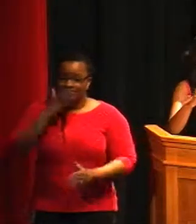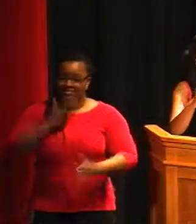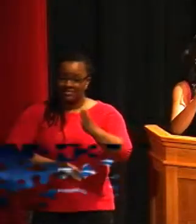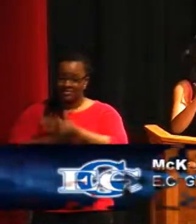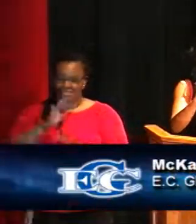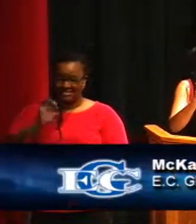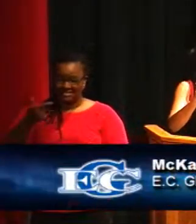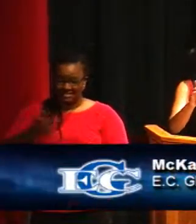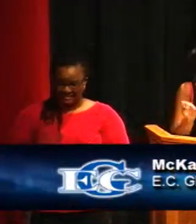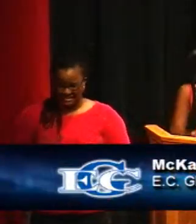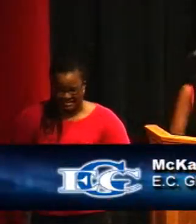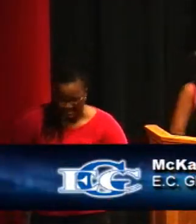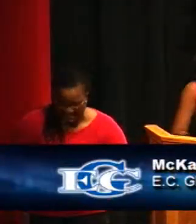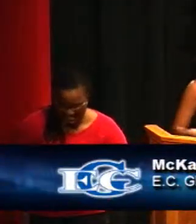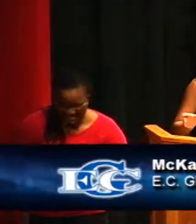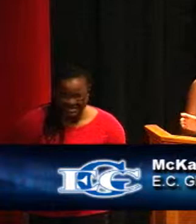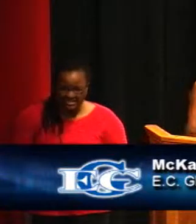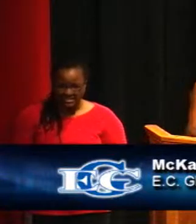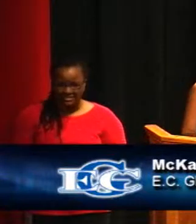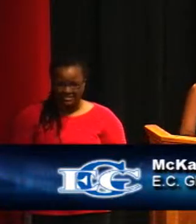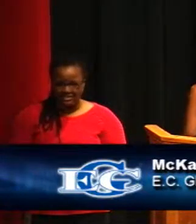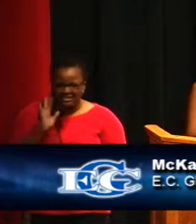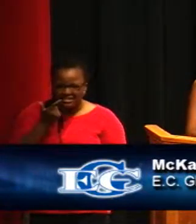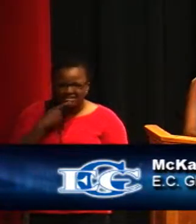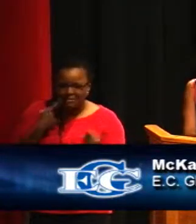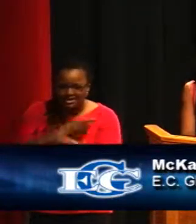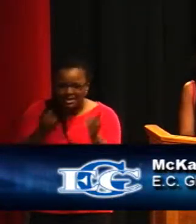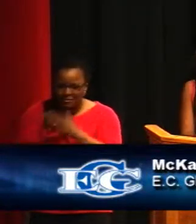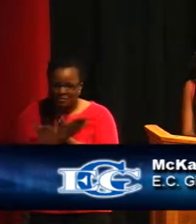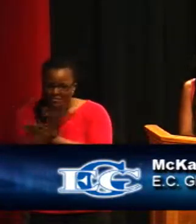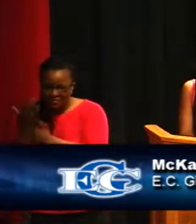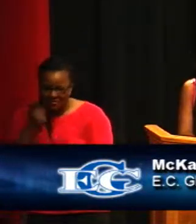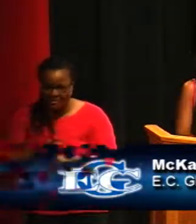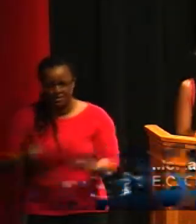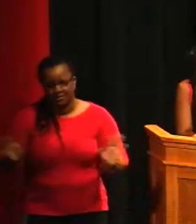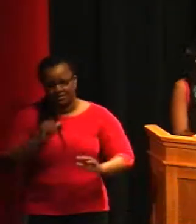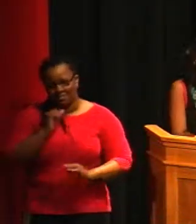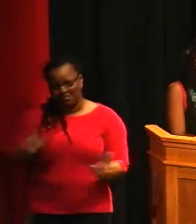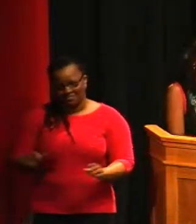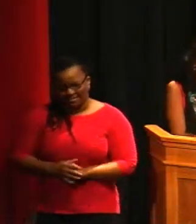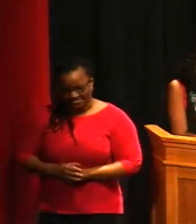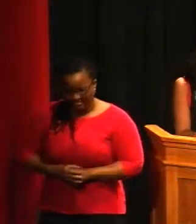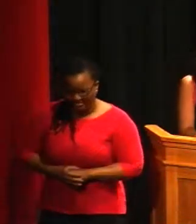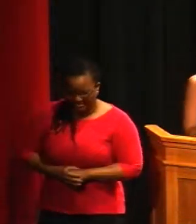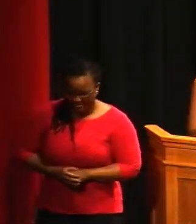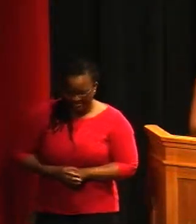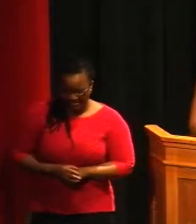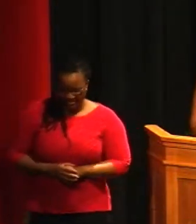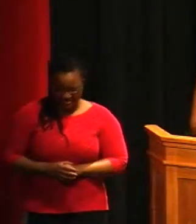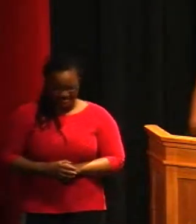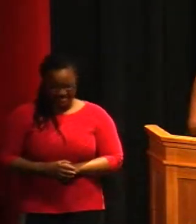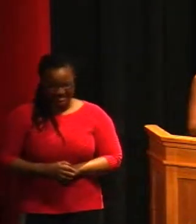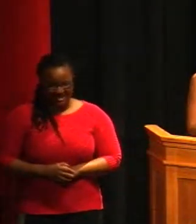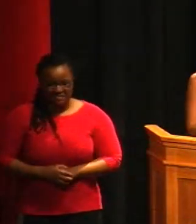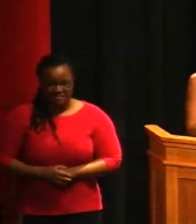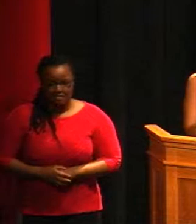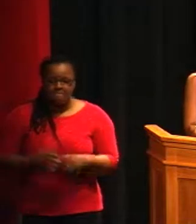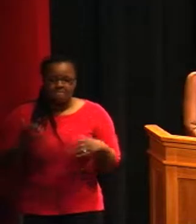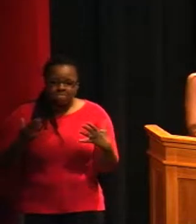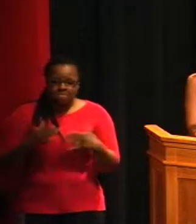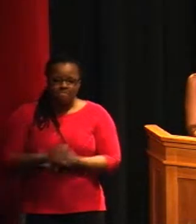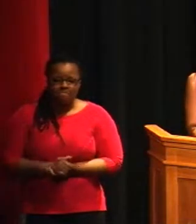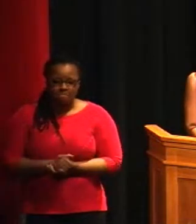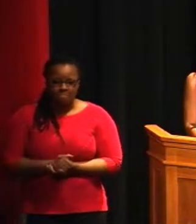Good morning, EC Glass. Doesn't it sound like I'm going to do the morning announcements? No, I'm not. In